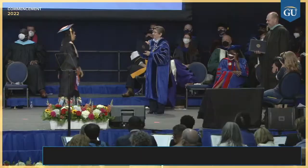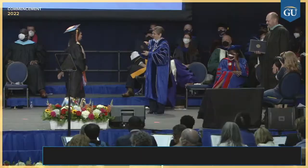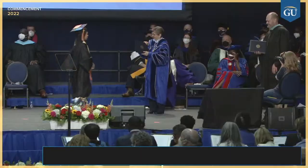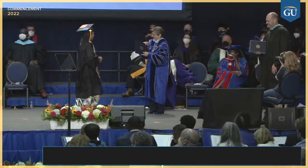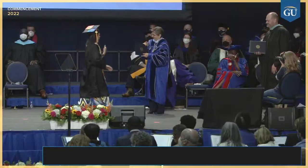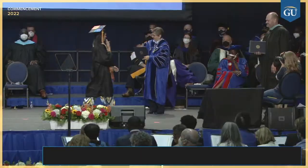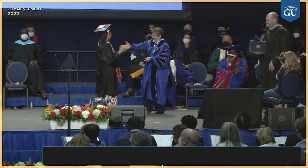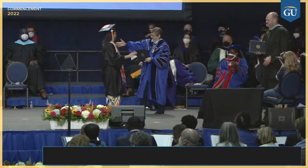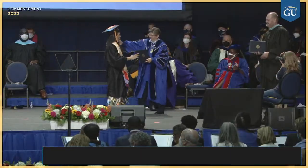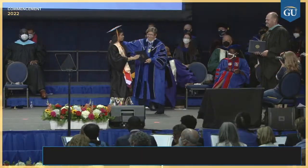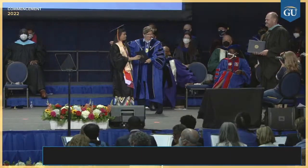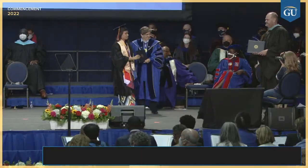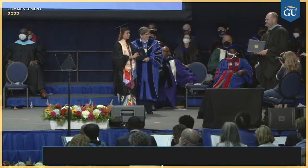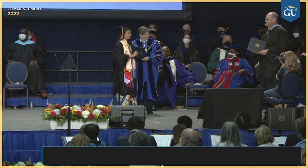Congratulations, class of